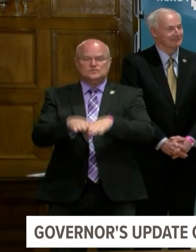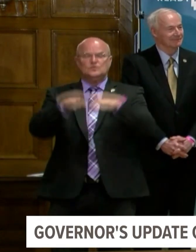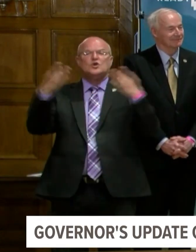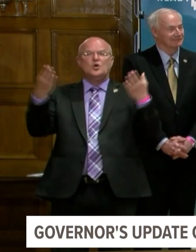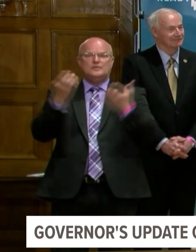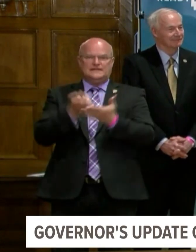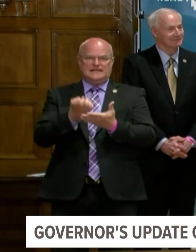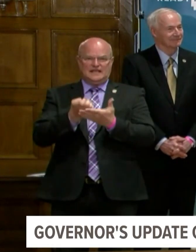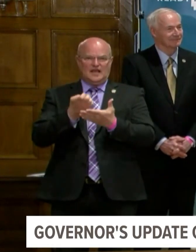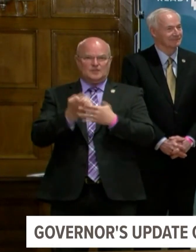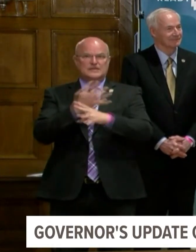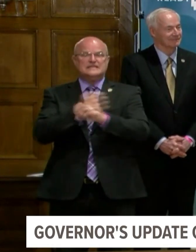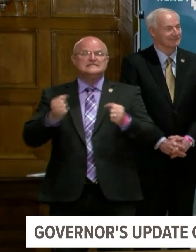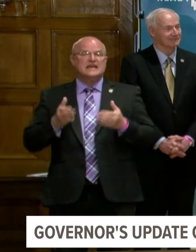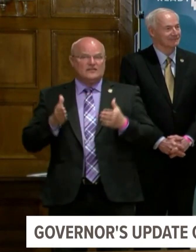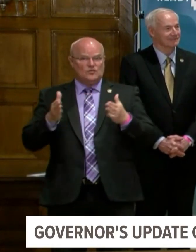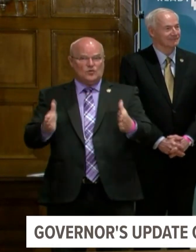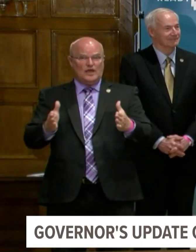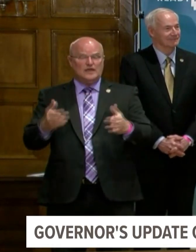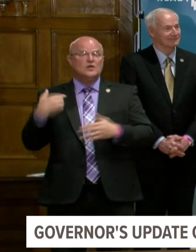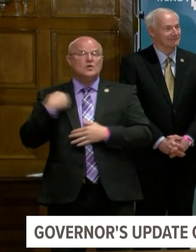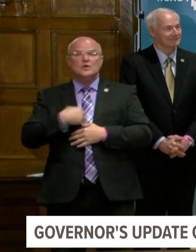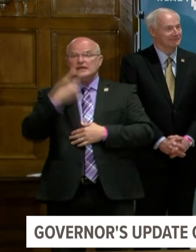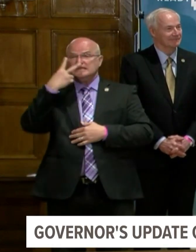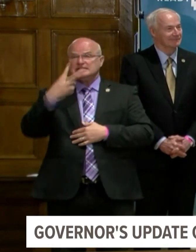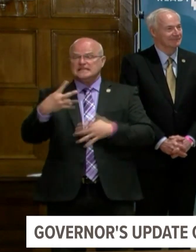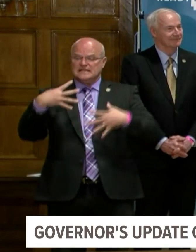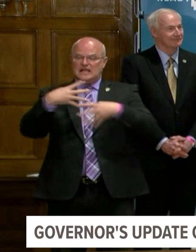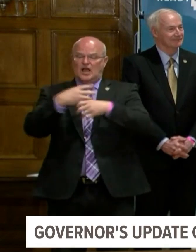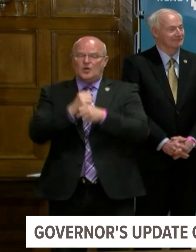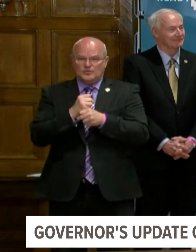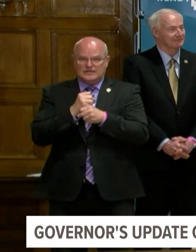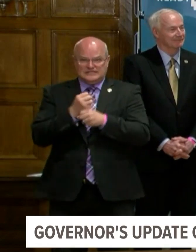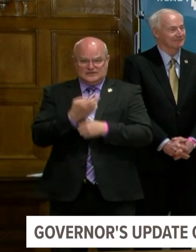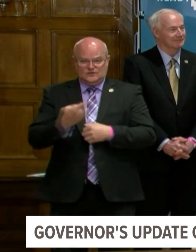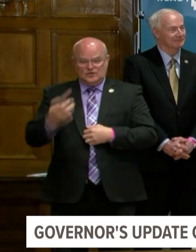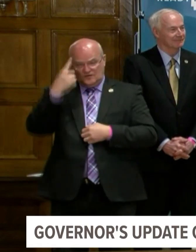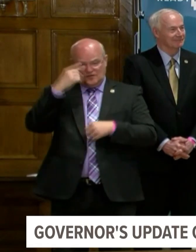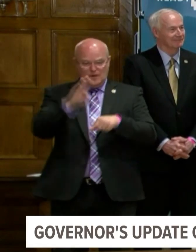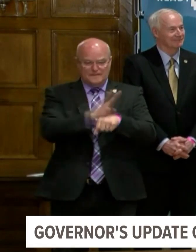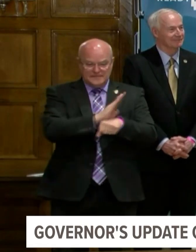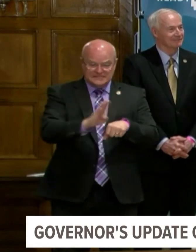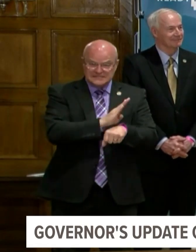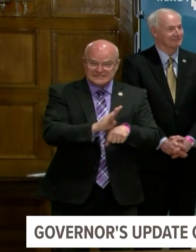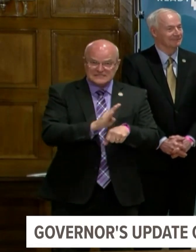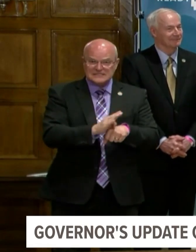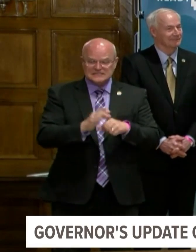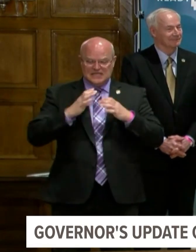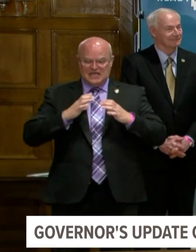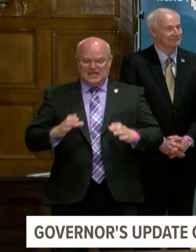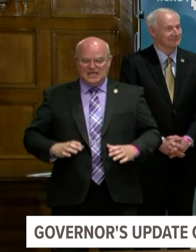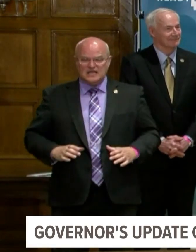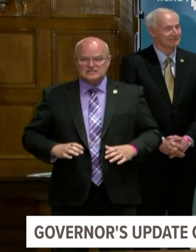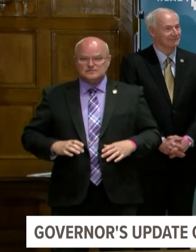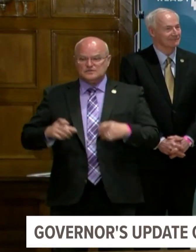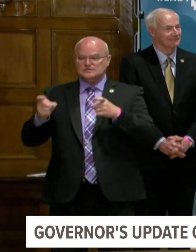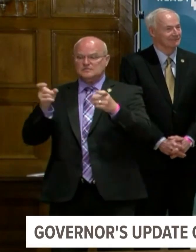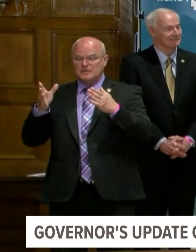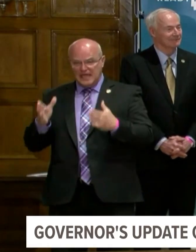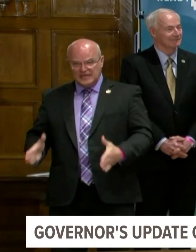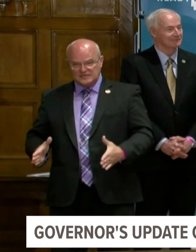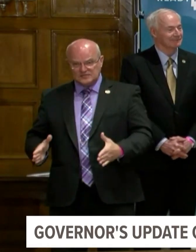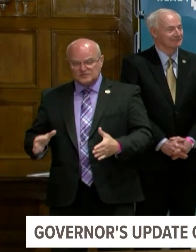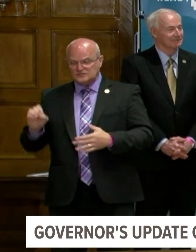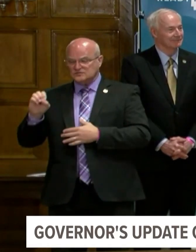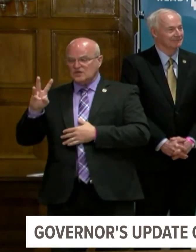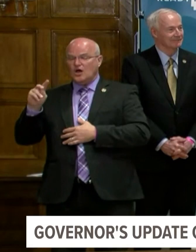reopen the economy in a safe way. We see it as a comprehensive resource for both businesses, customers,